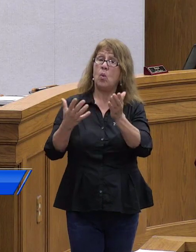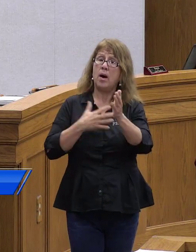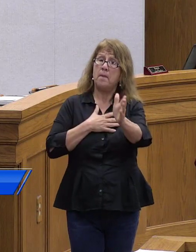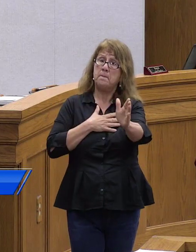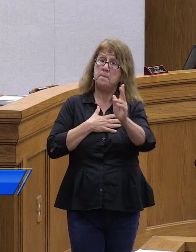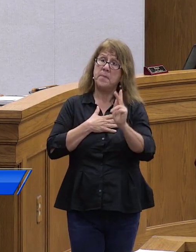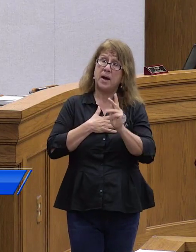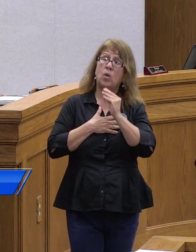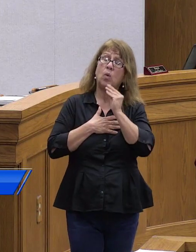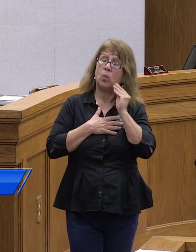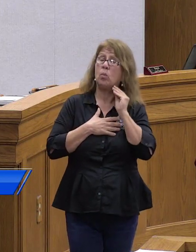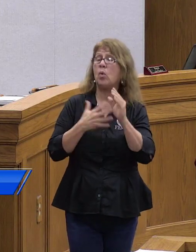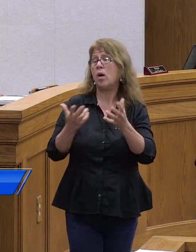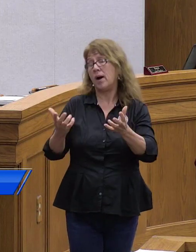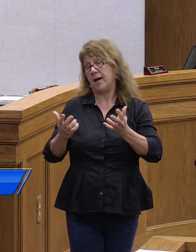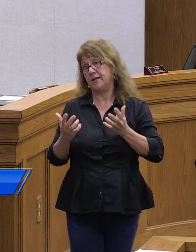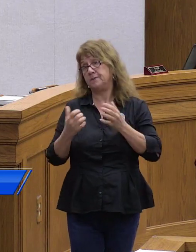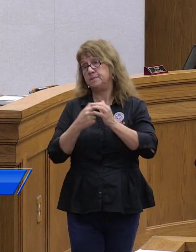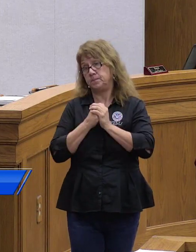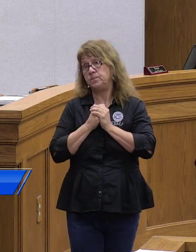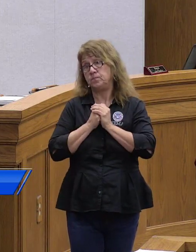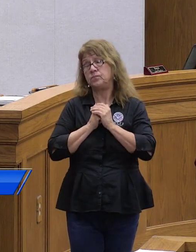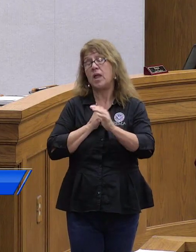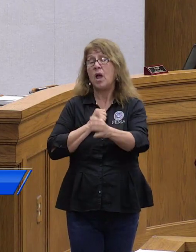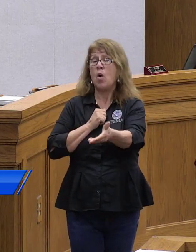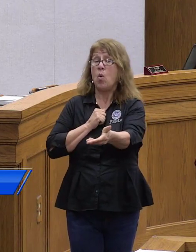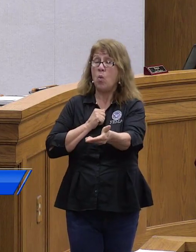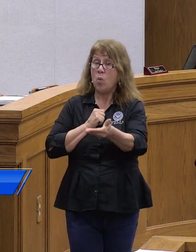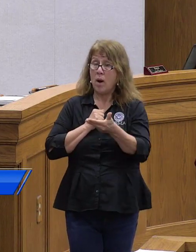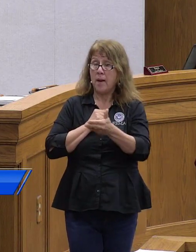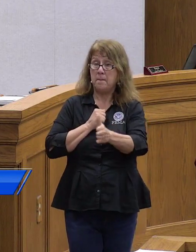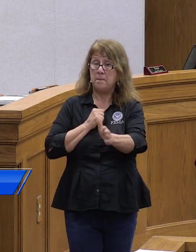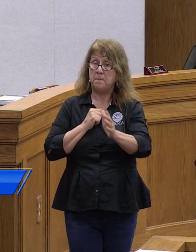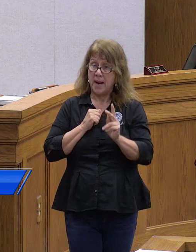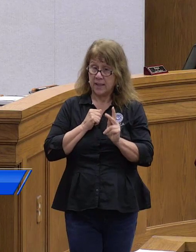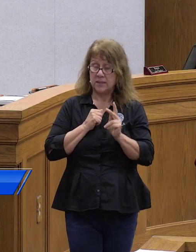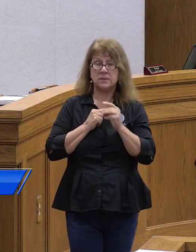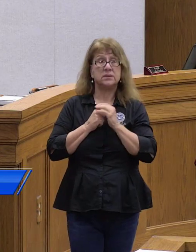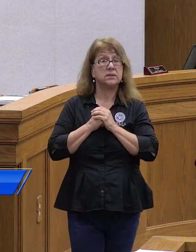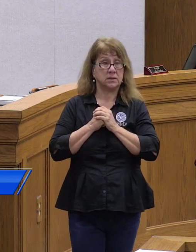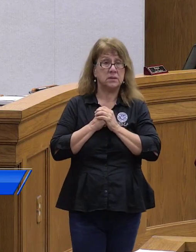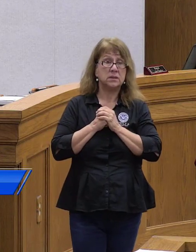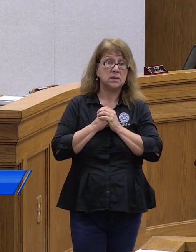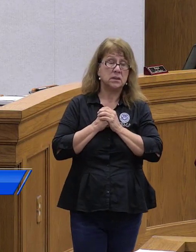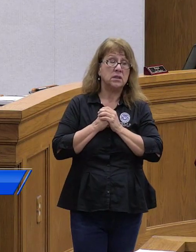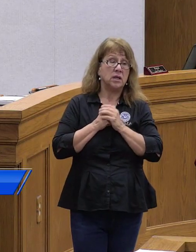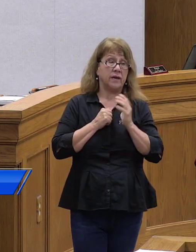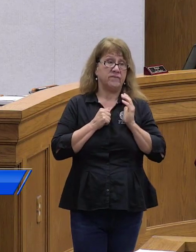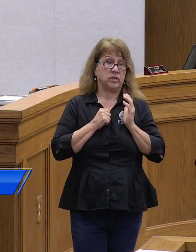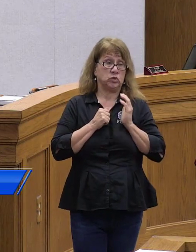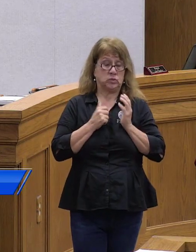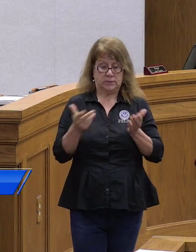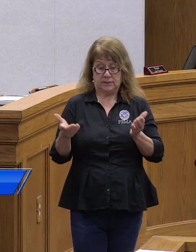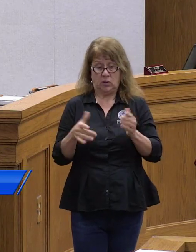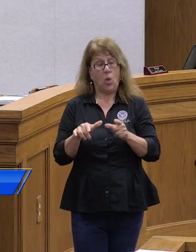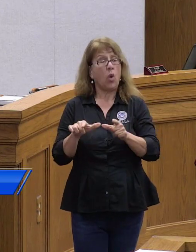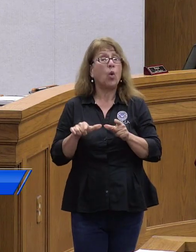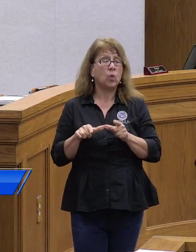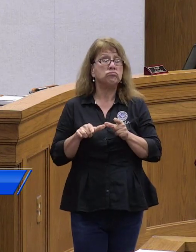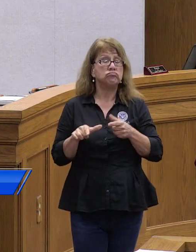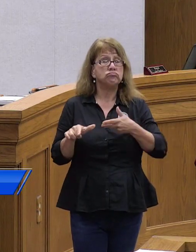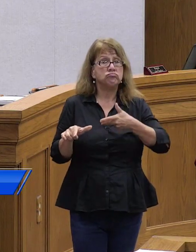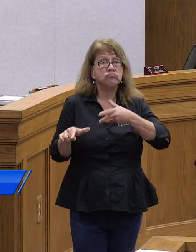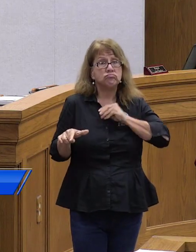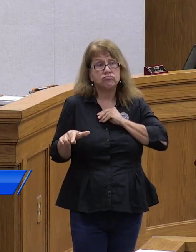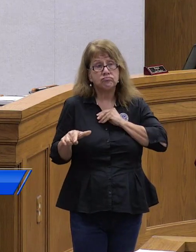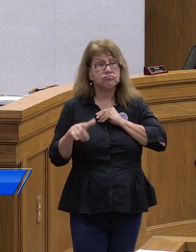The door is absolutely open, and the welcome mat is out as far as local officials are concerned. So everyone has to make up